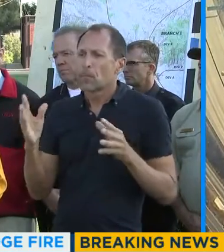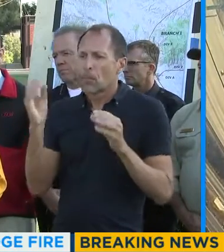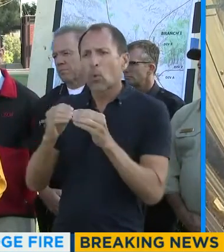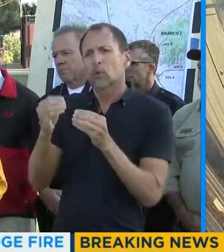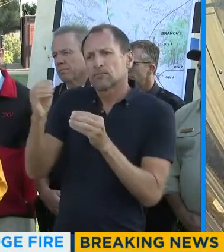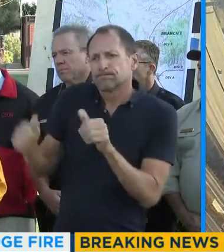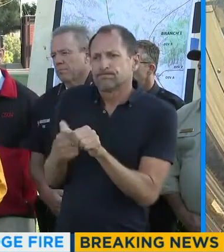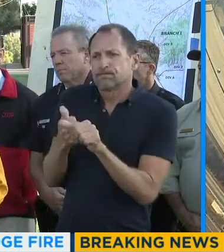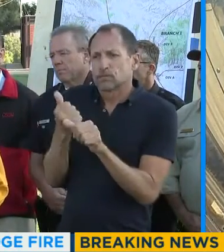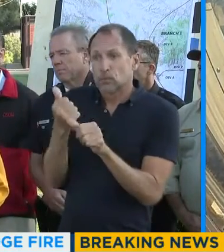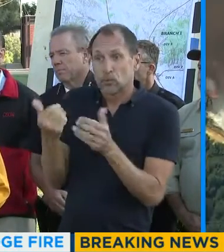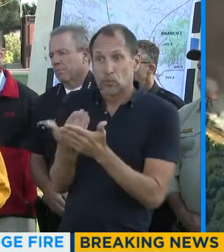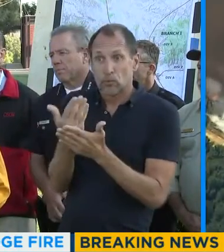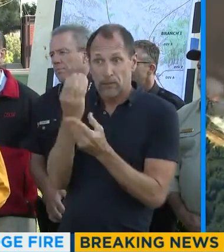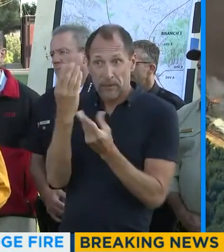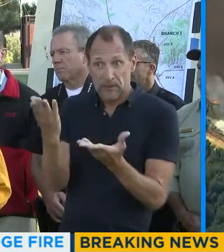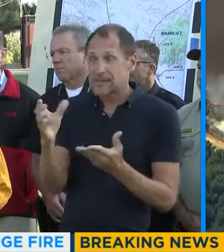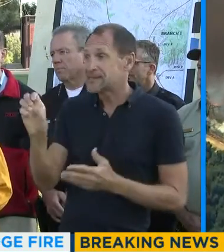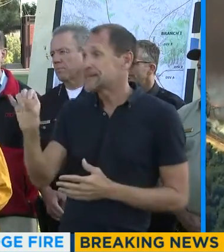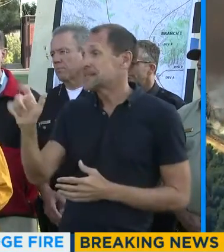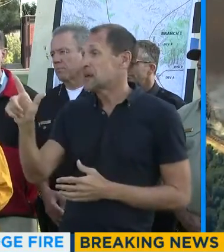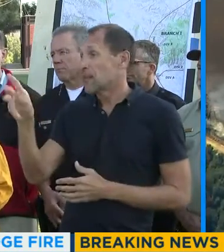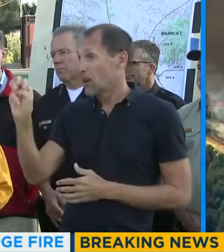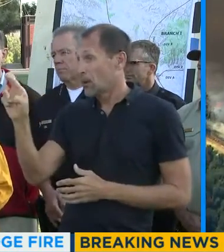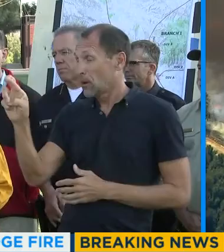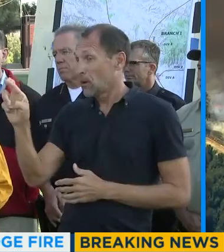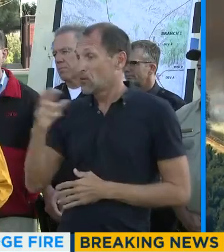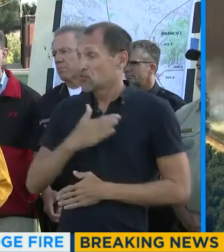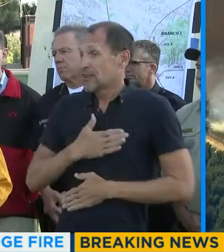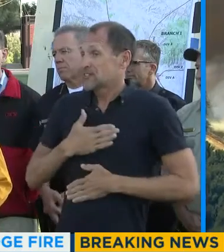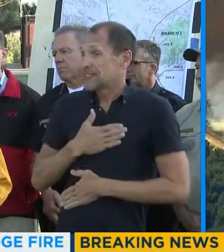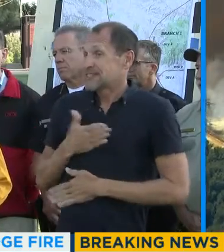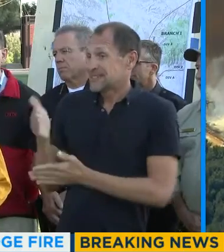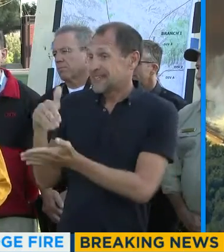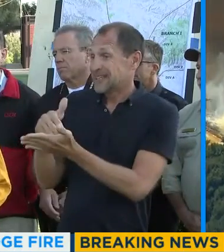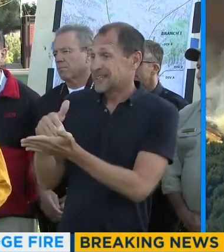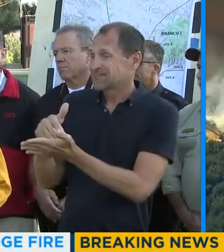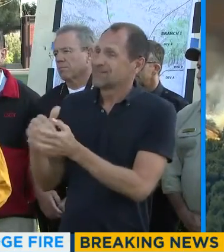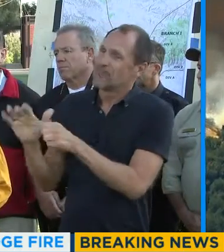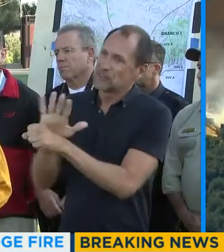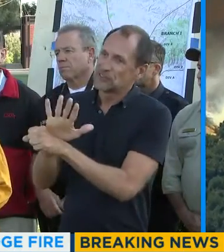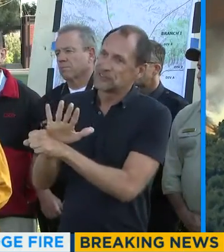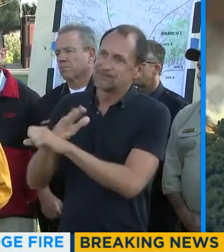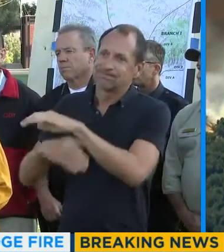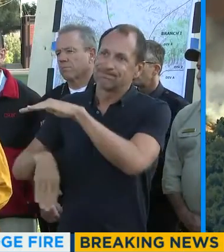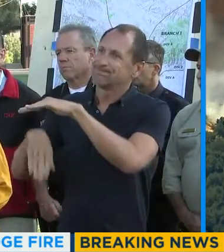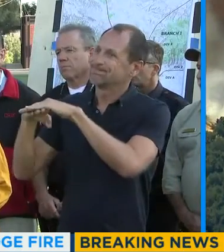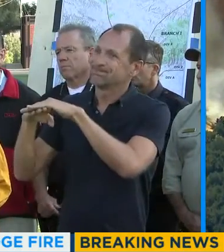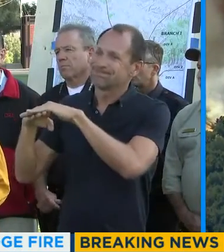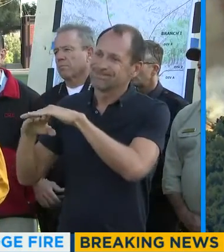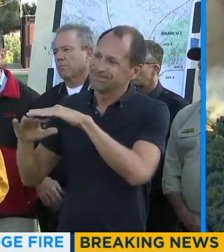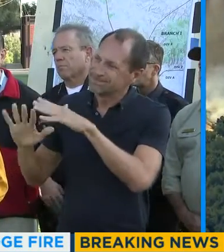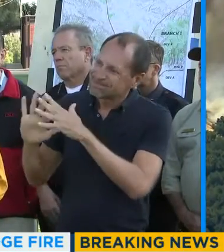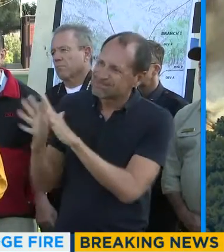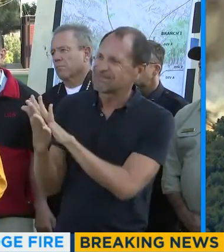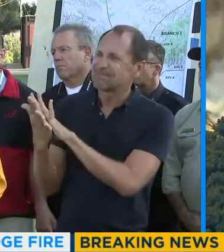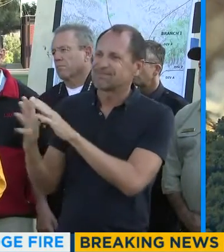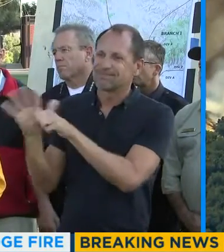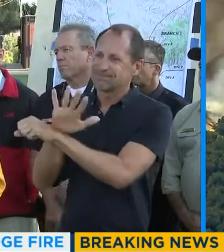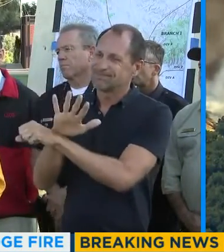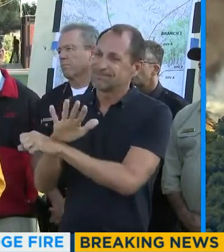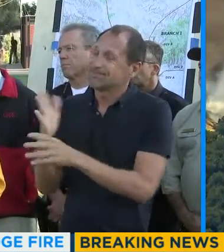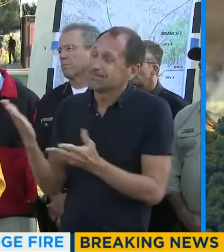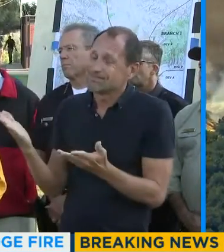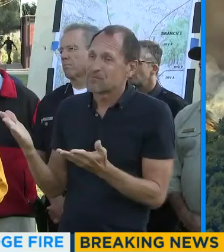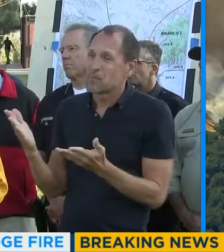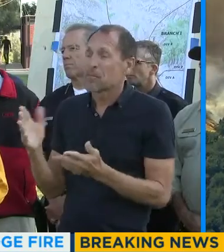information. At this time, Sylmar Recreation Center is still remain full. It is completely full. We